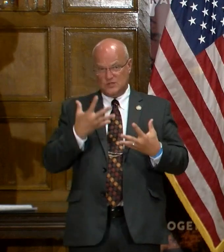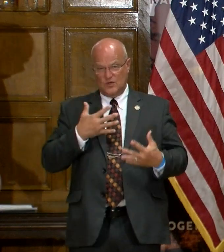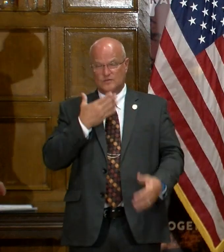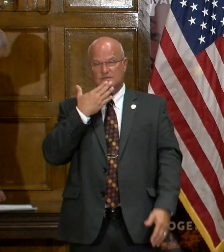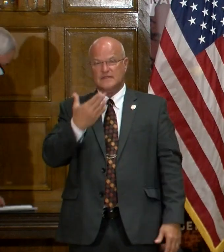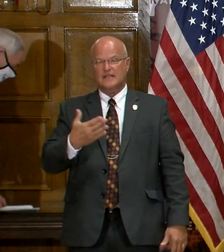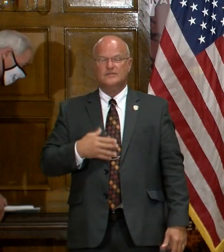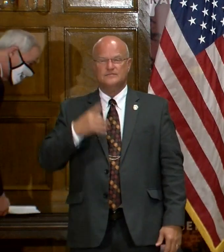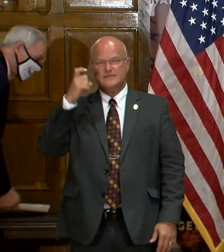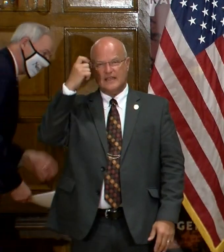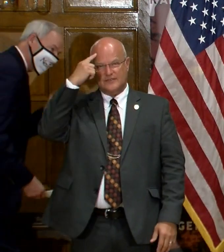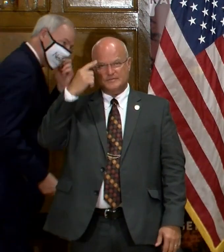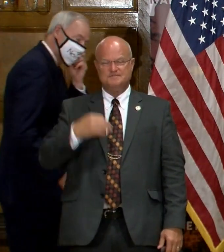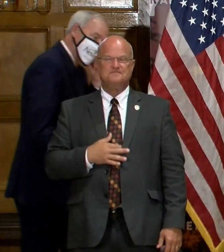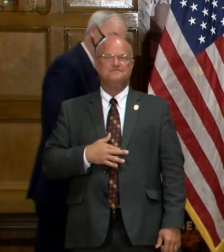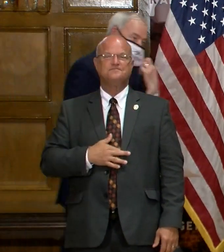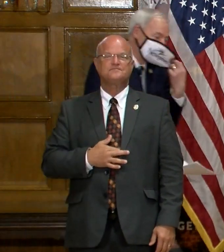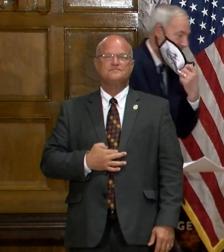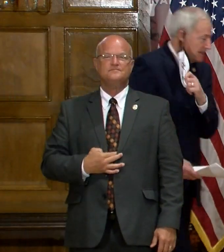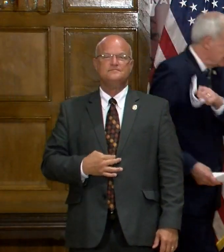know. Governor?